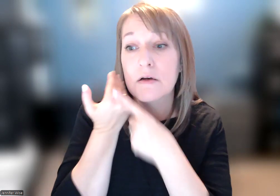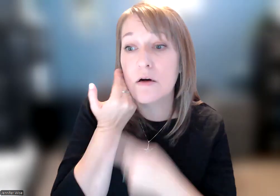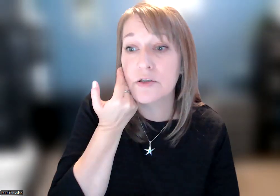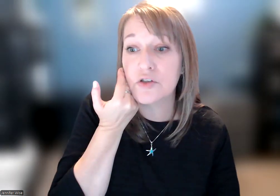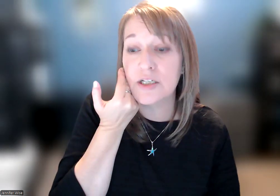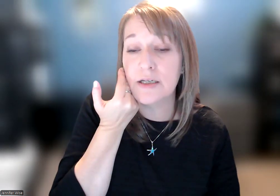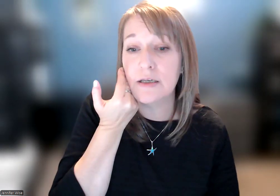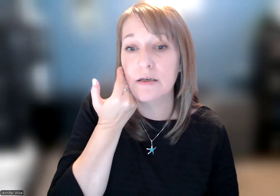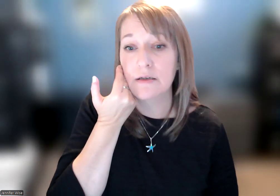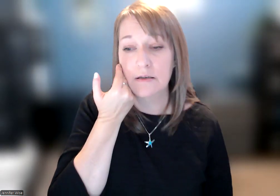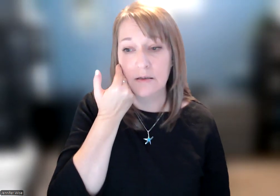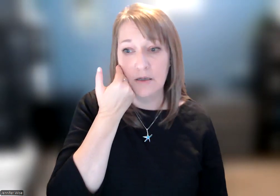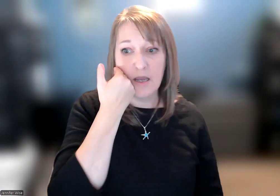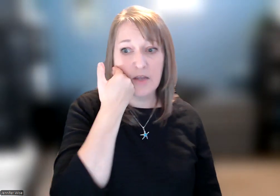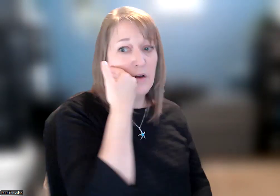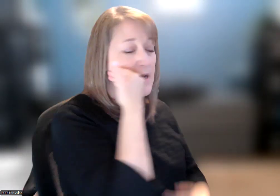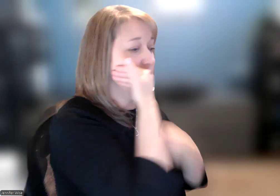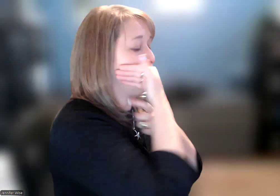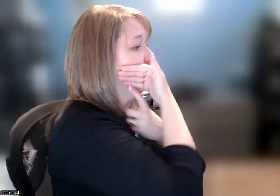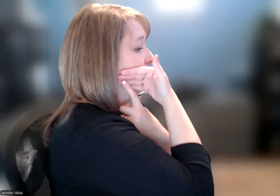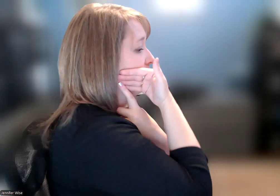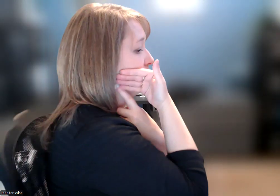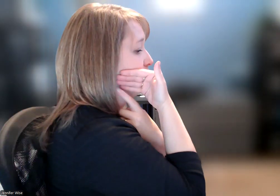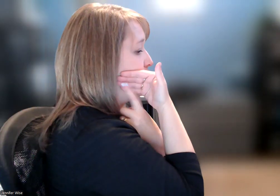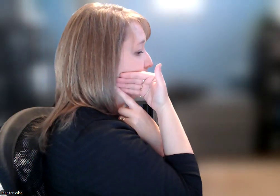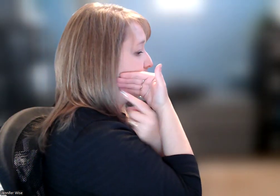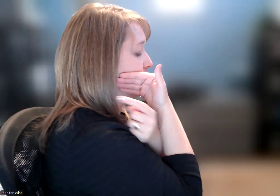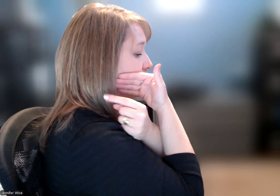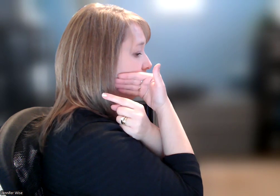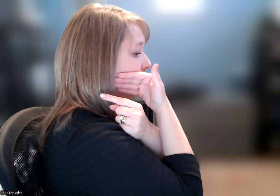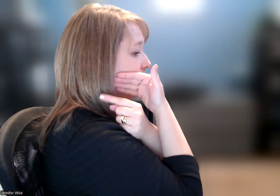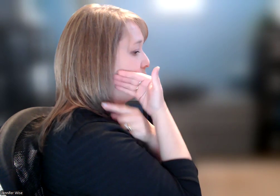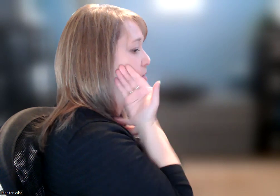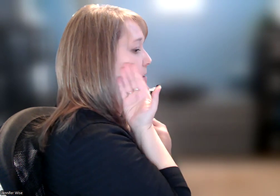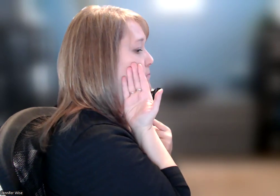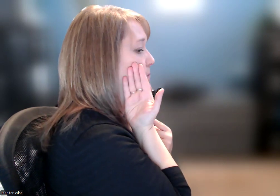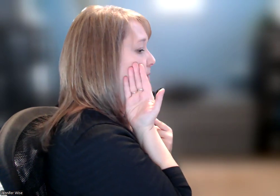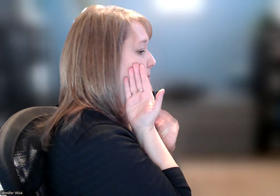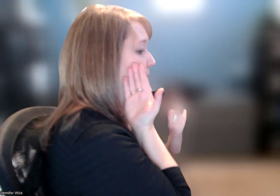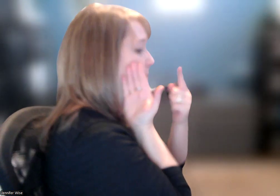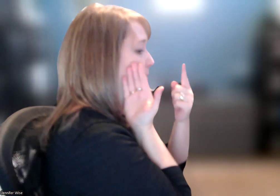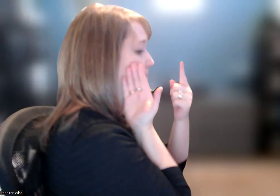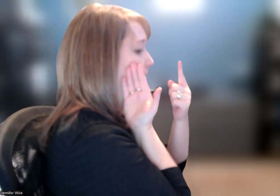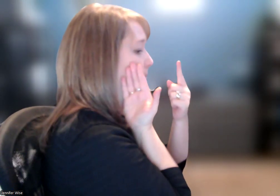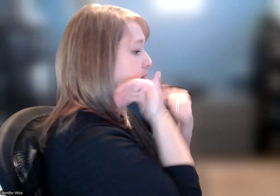on your cheek, and you kind of point your fingers back first, and then you're going to move it so it points up.